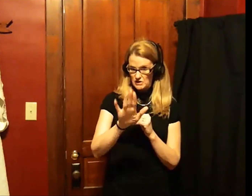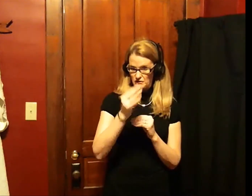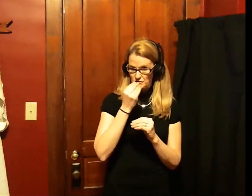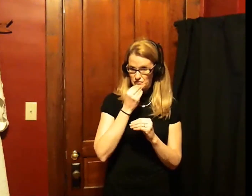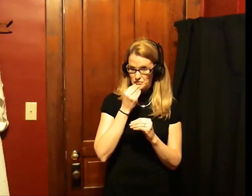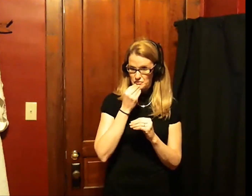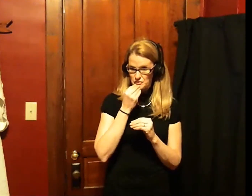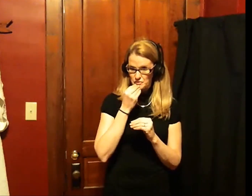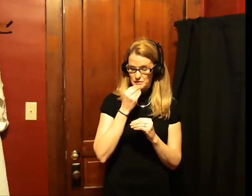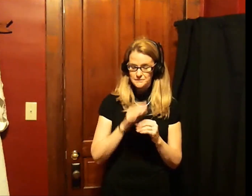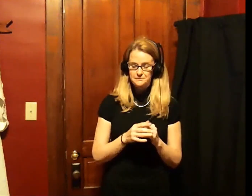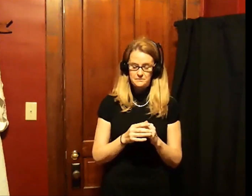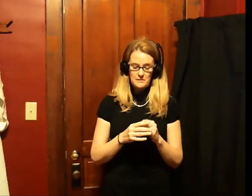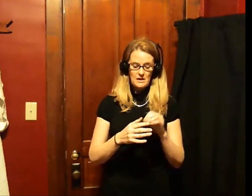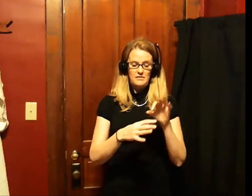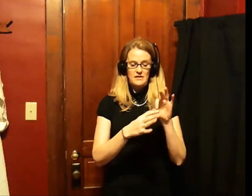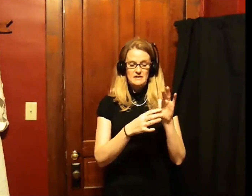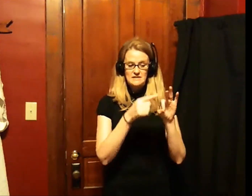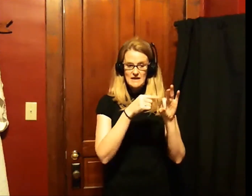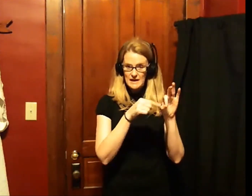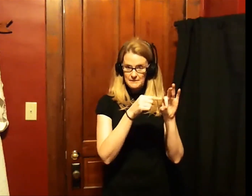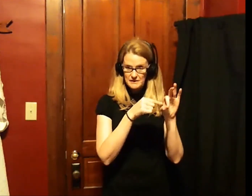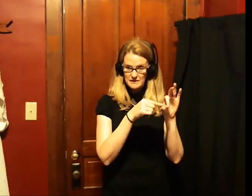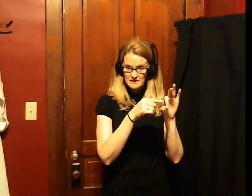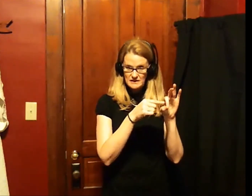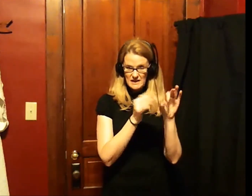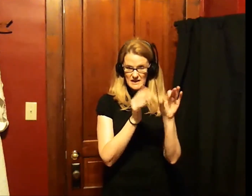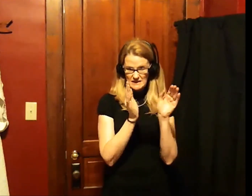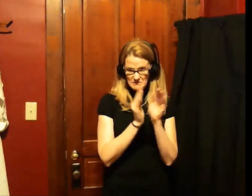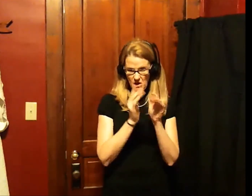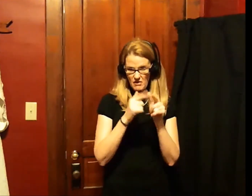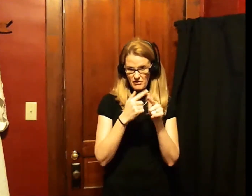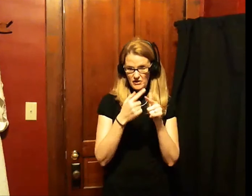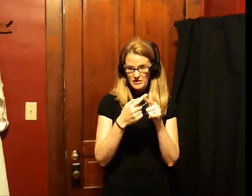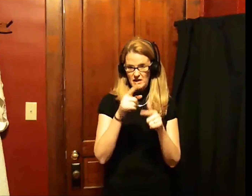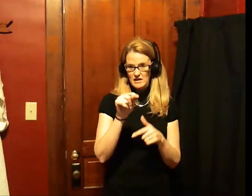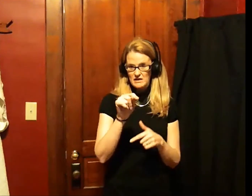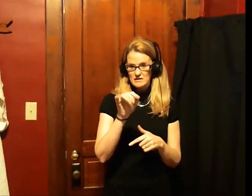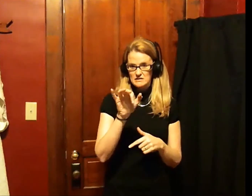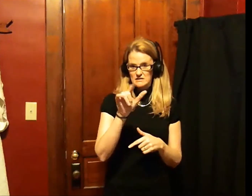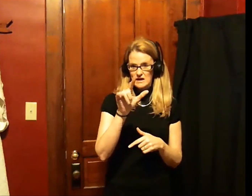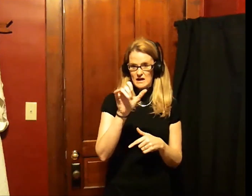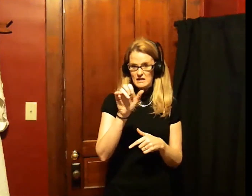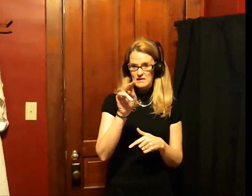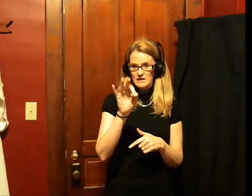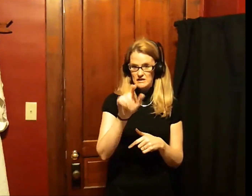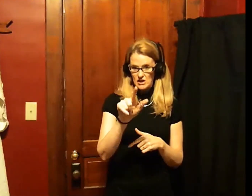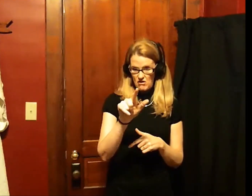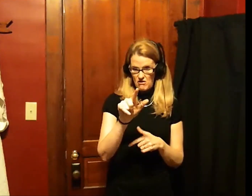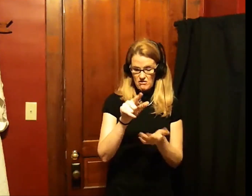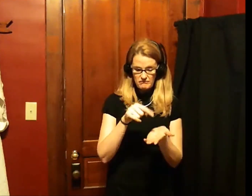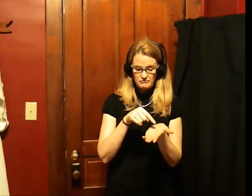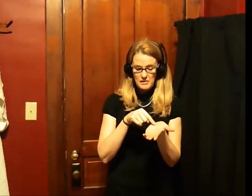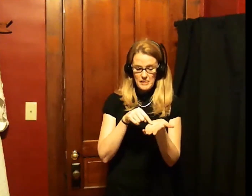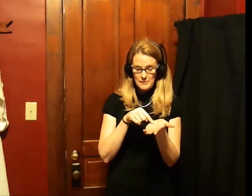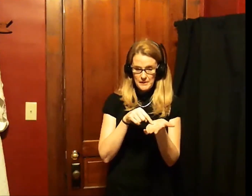It's smaller than most food you swallow. The diameter of the scope is actually smaller than a Tylenol